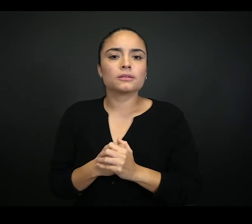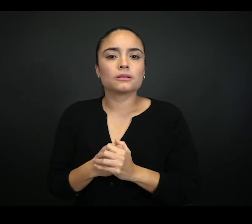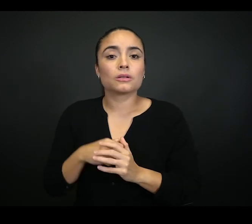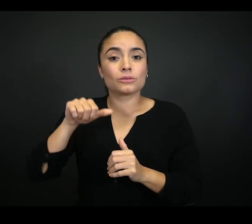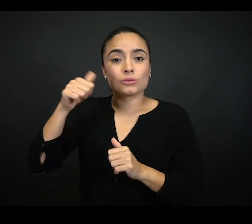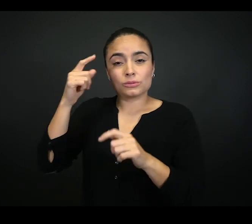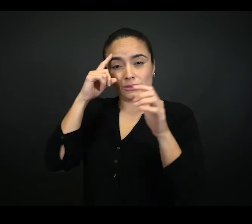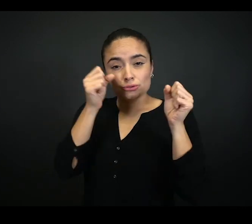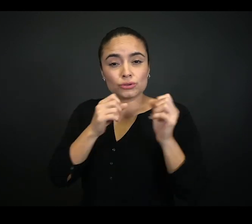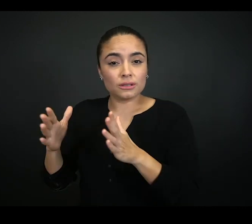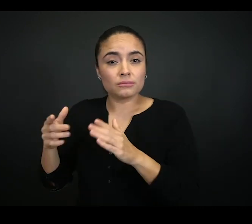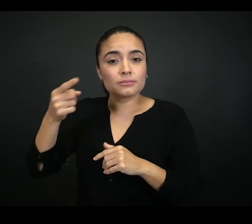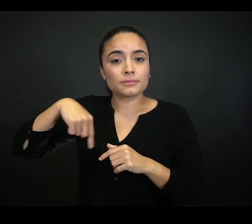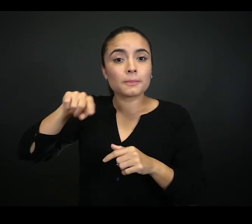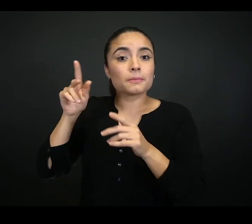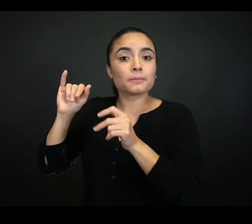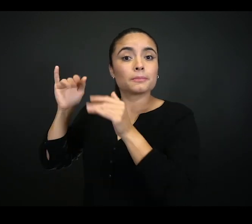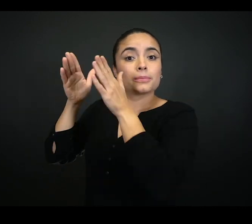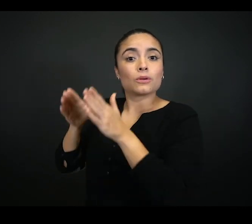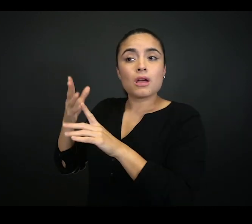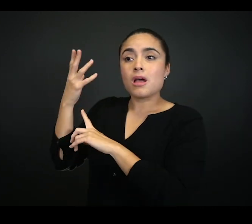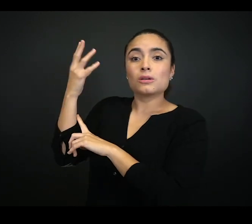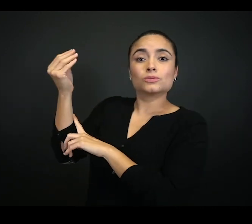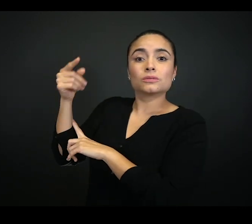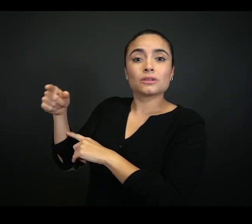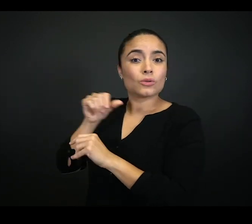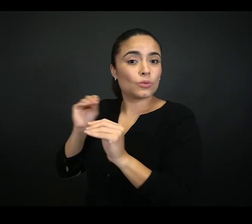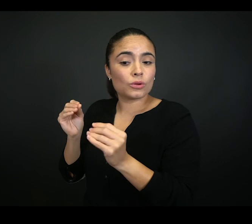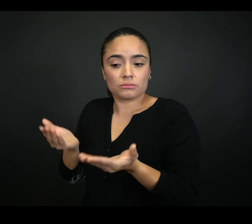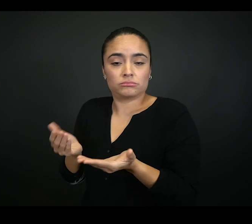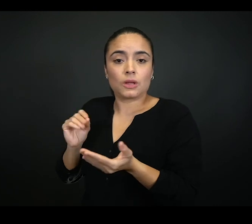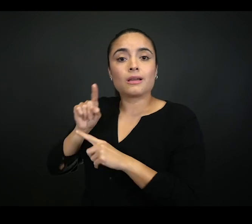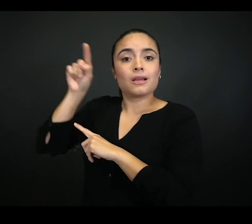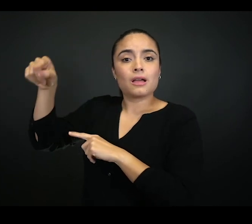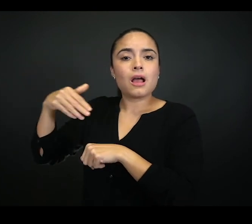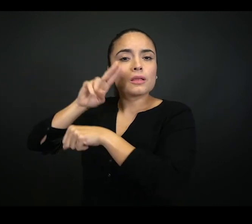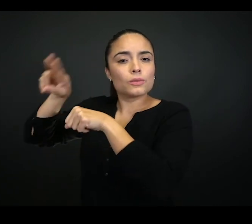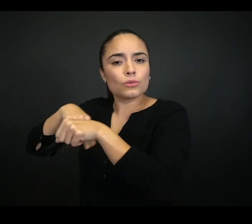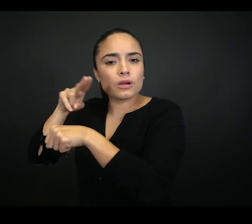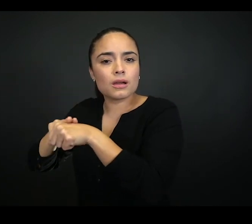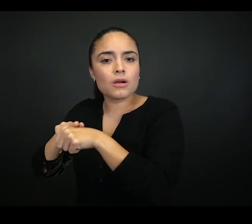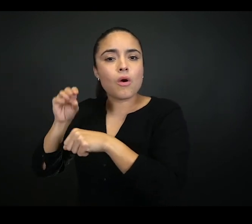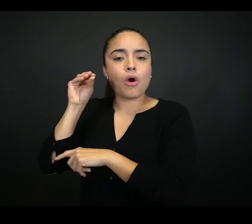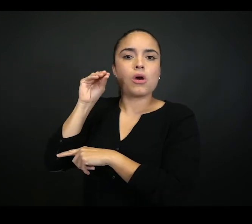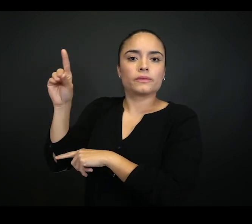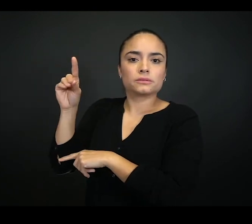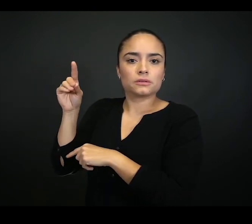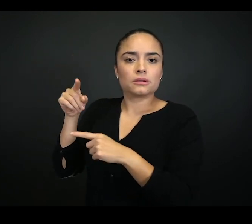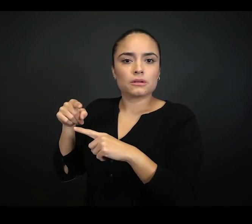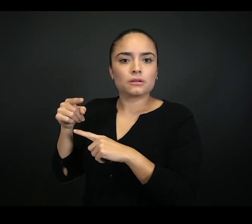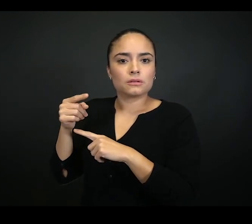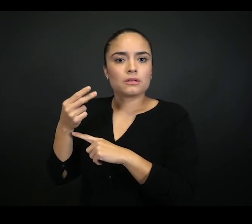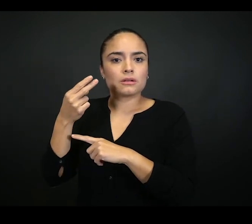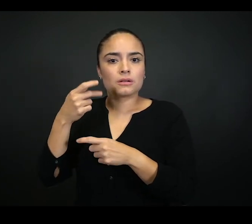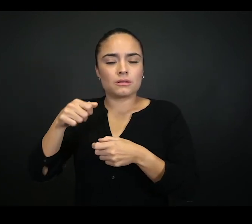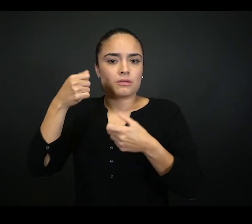other strategies when they're in the community, when they're not here, like the National Overdose Line that they can call to be monitored.